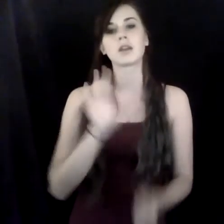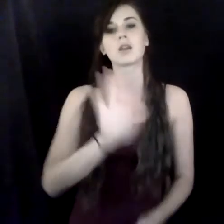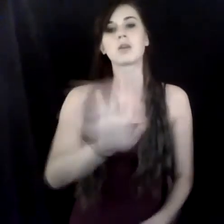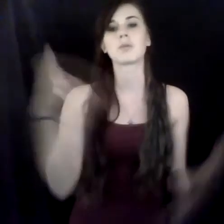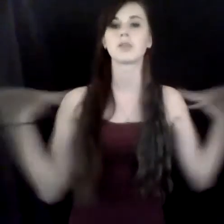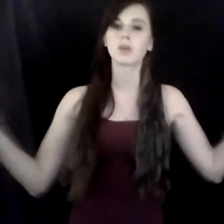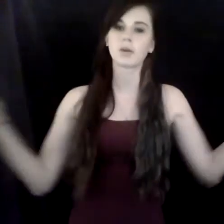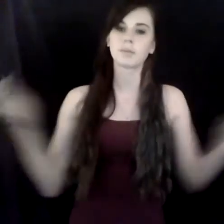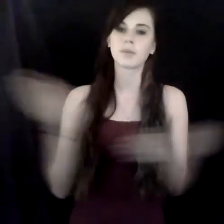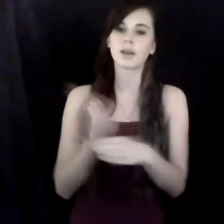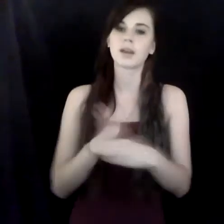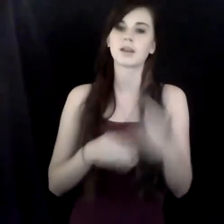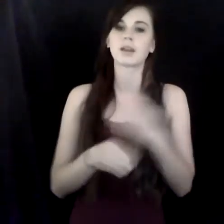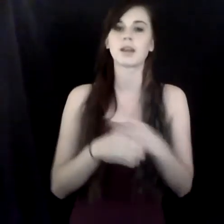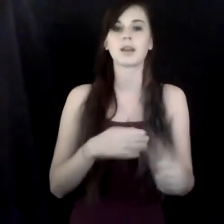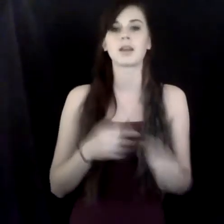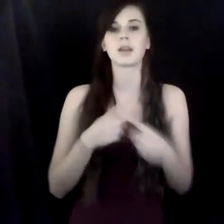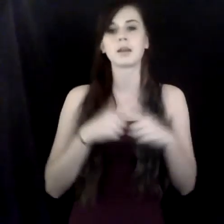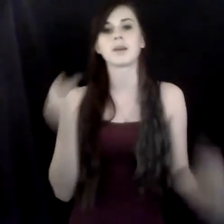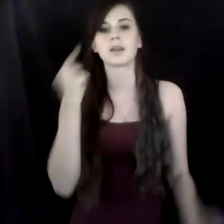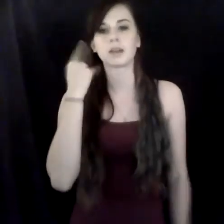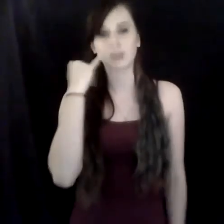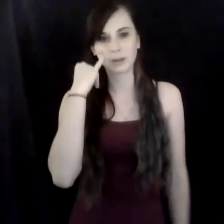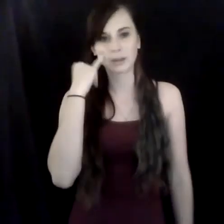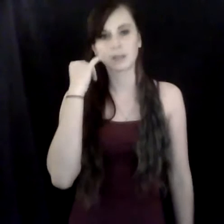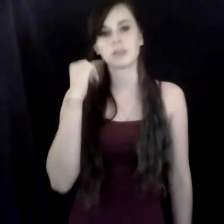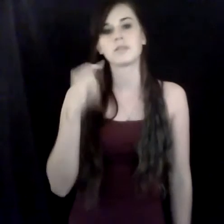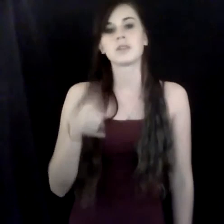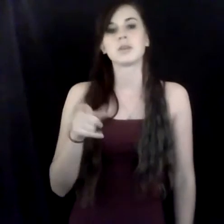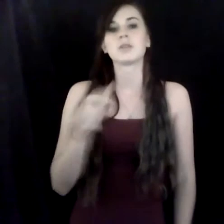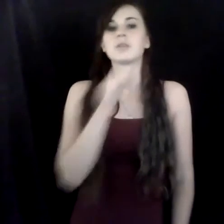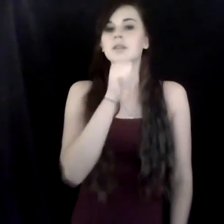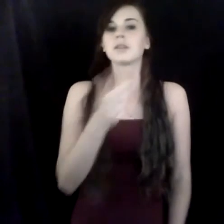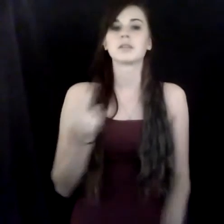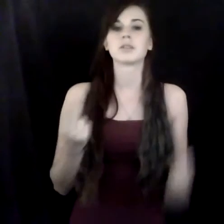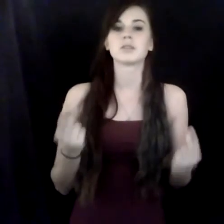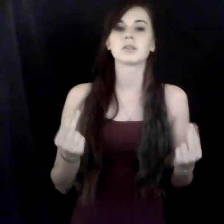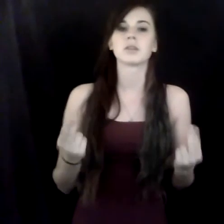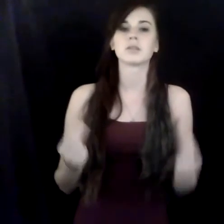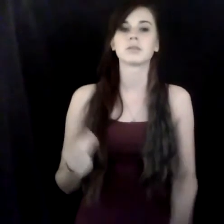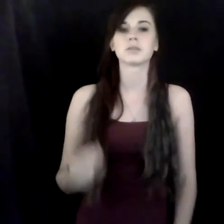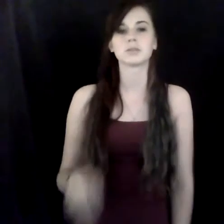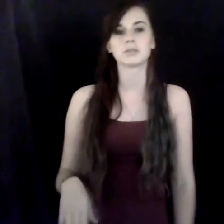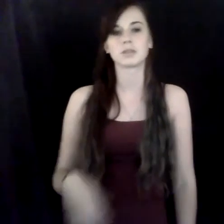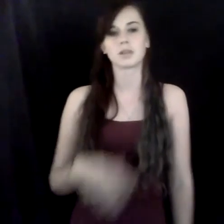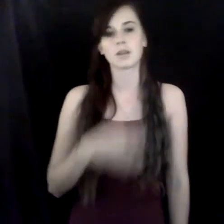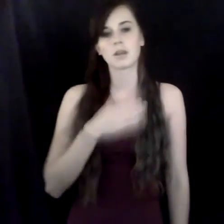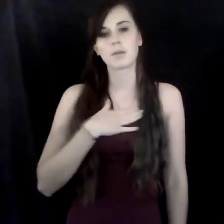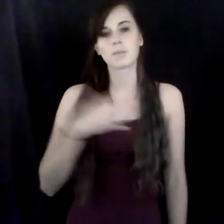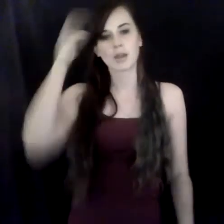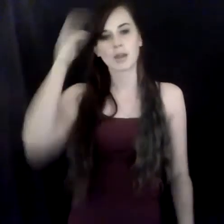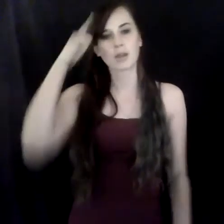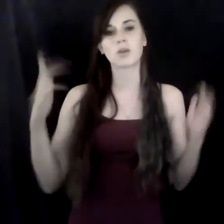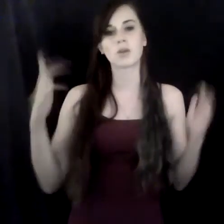with your mighty hand But even if you don't My hope